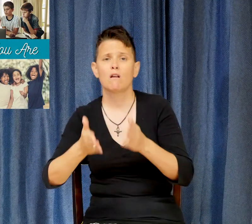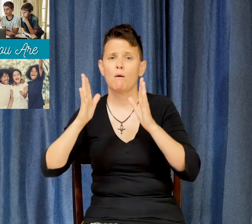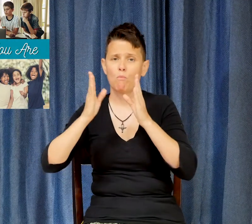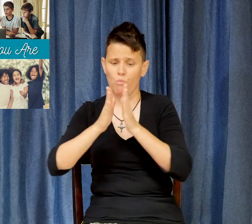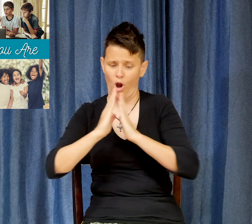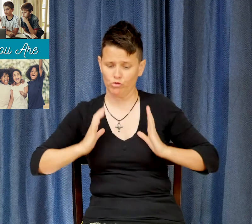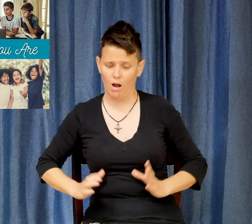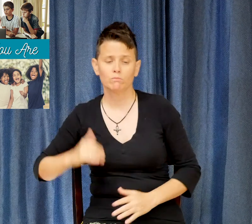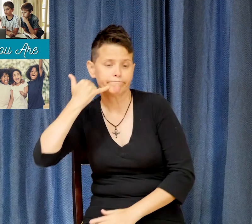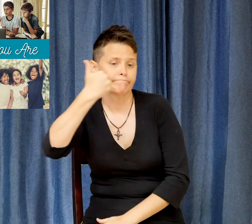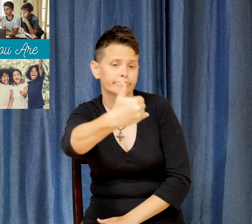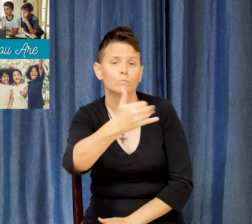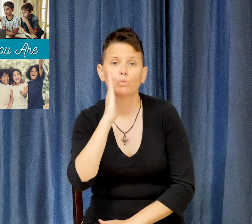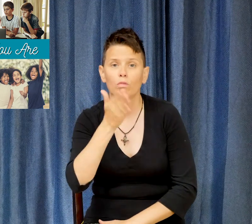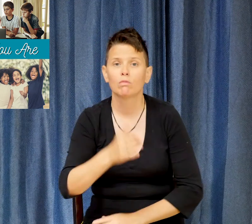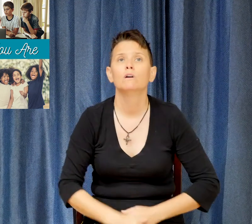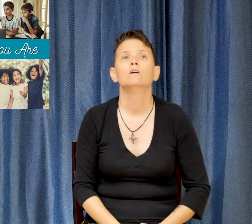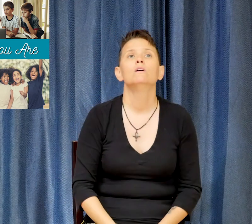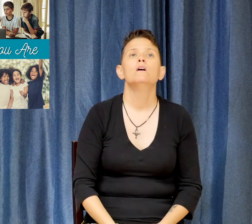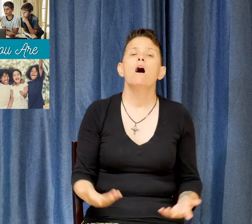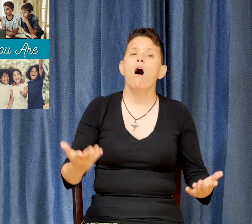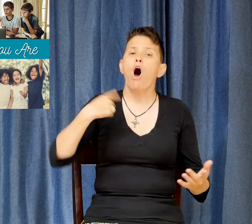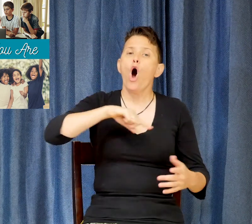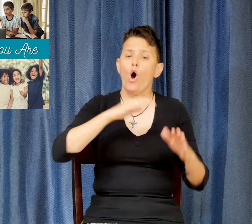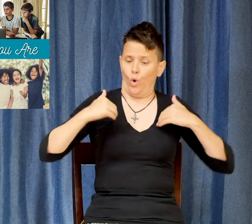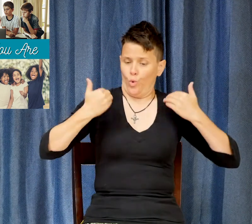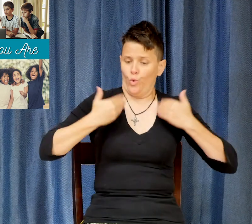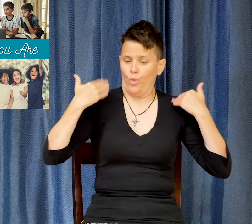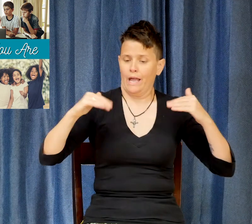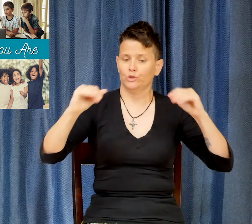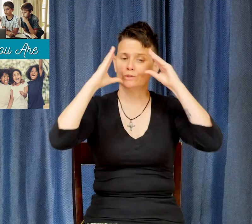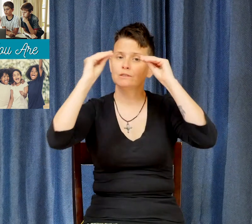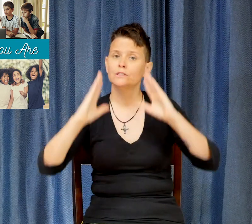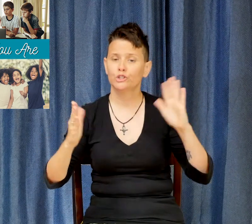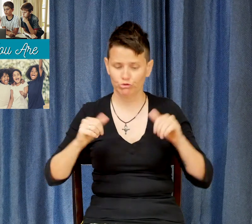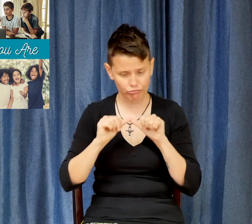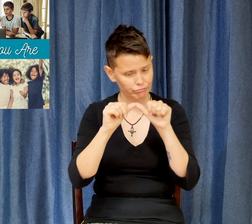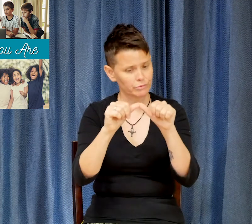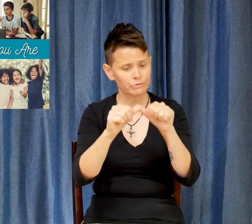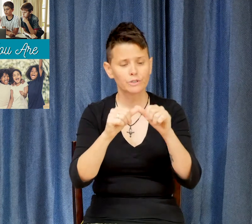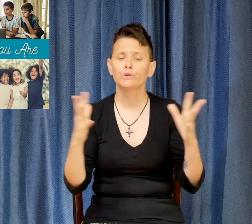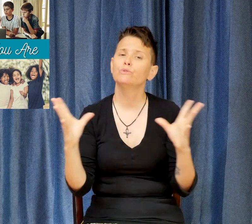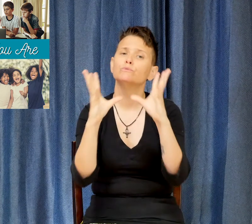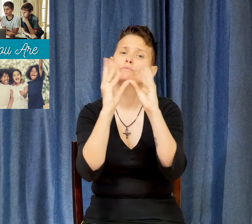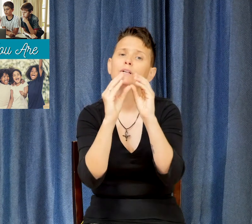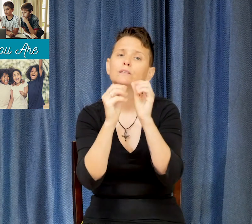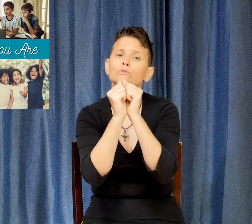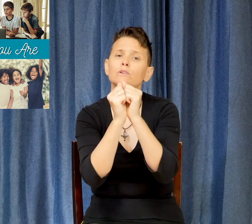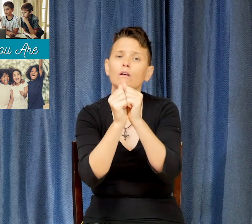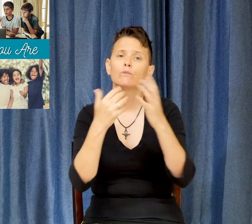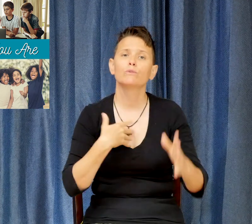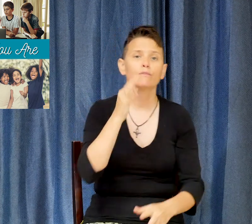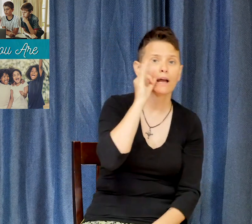children, youth, angels, and teachers continue to meet virtually in all formats like Facebook groups and Zoom. We take a